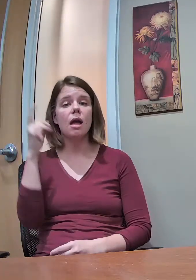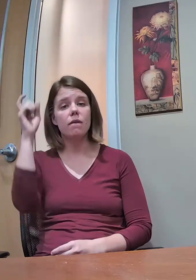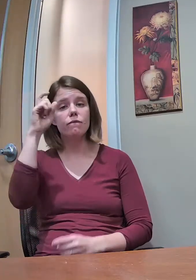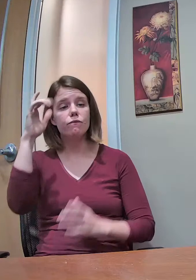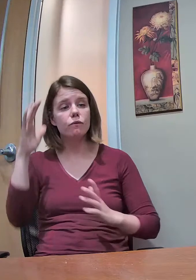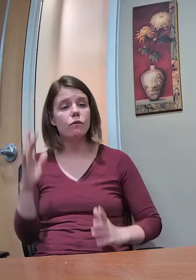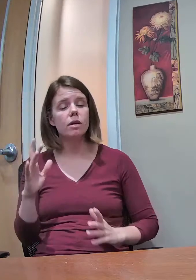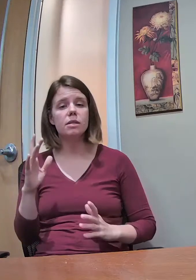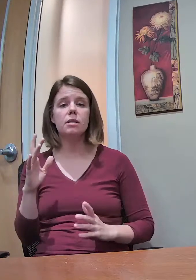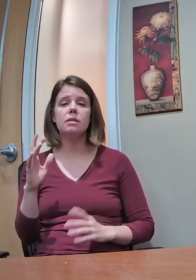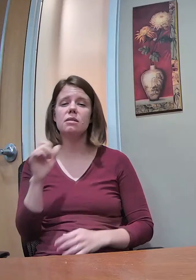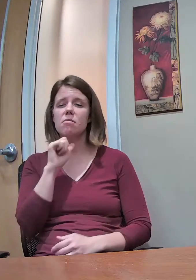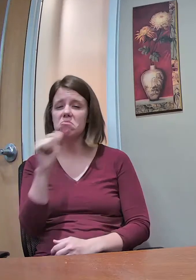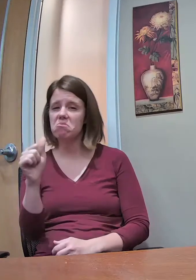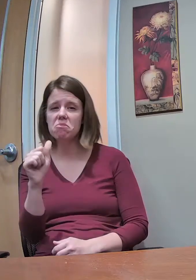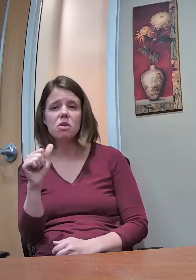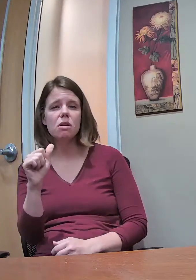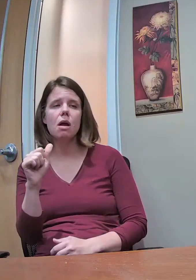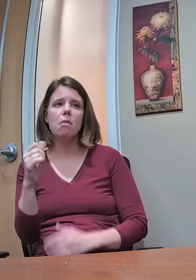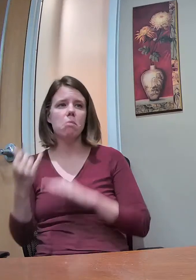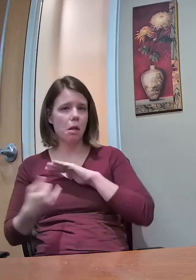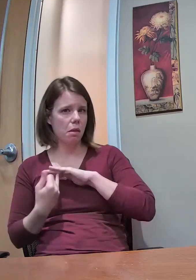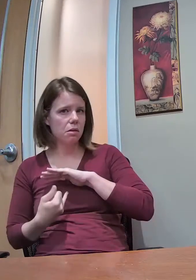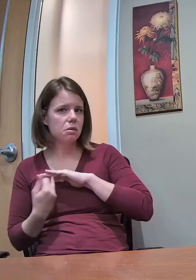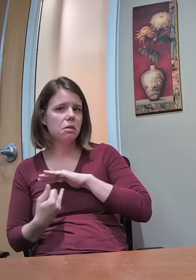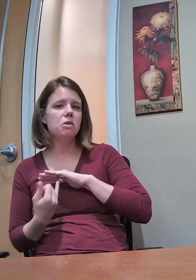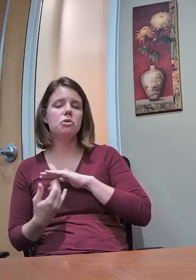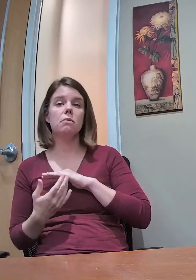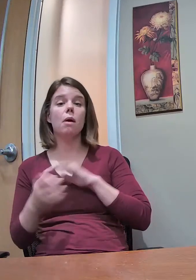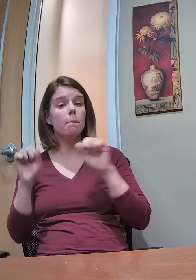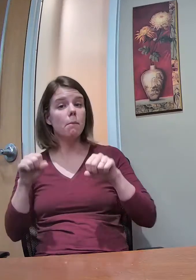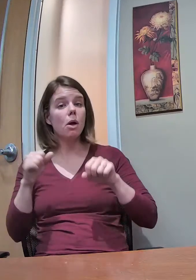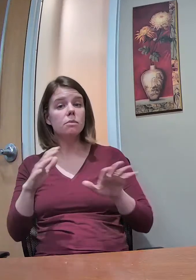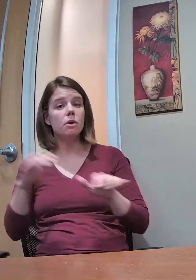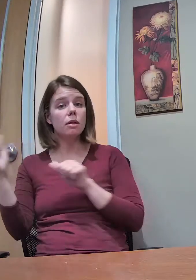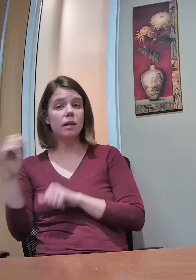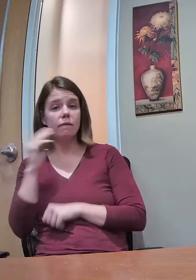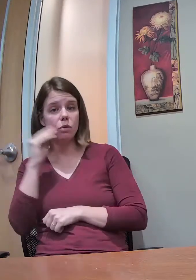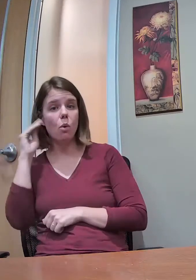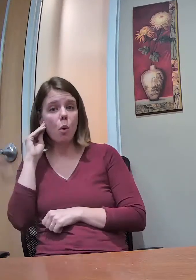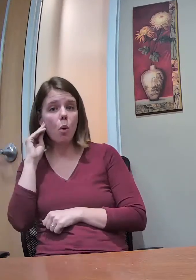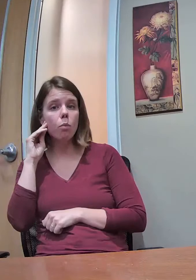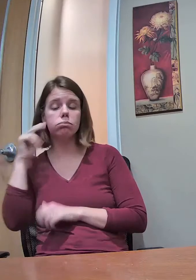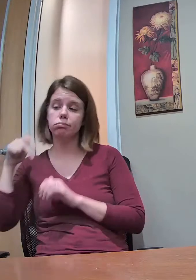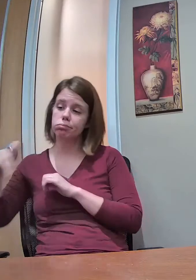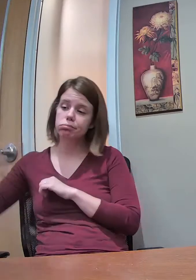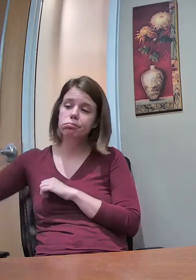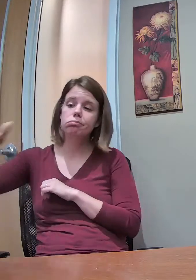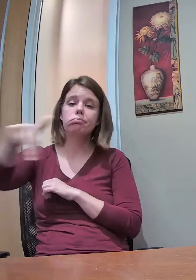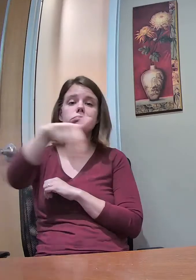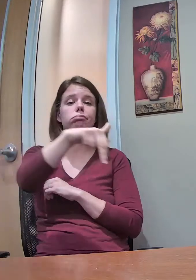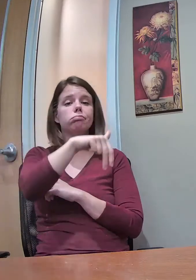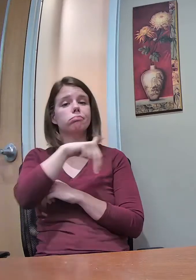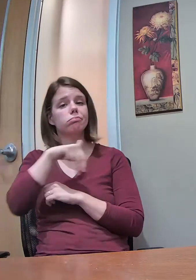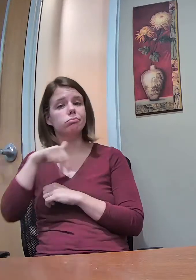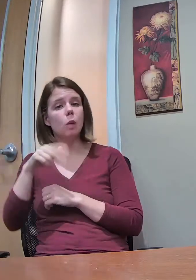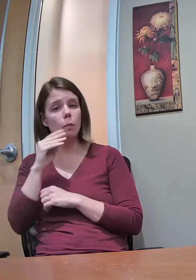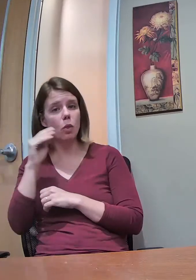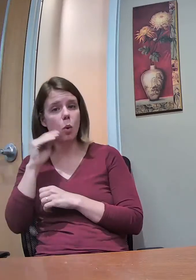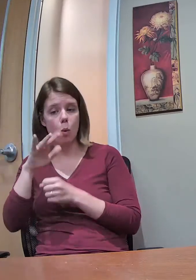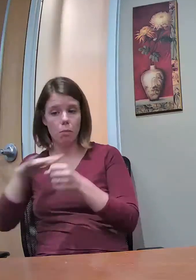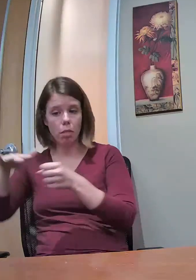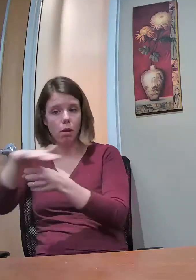requirements or symptomatic can leave the home, take a walk in the immediate area, to support their overall physical and